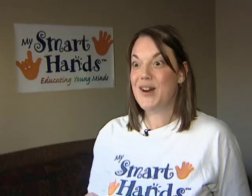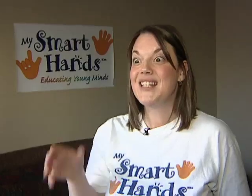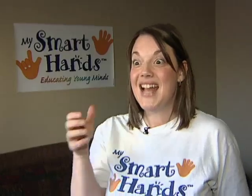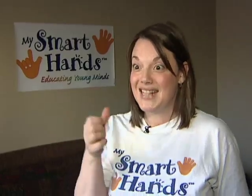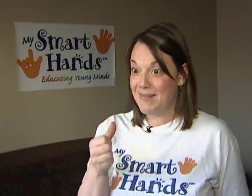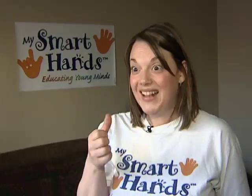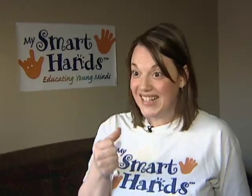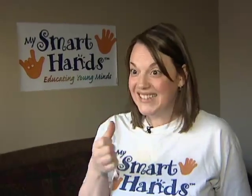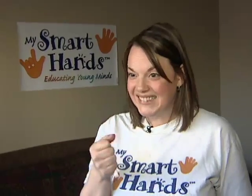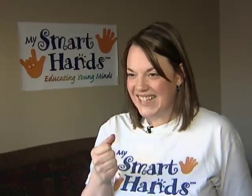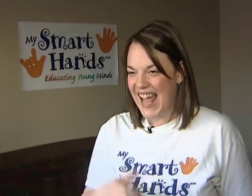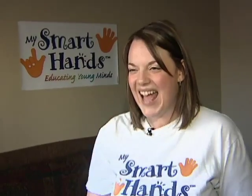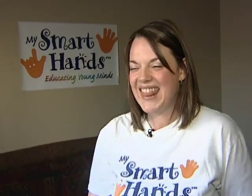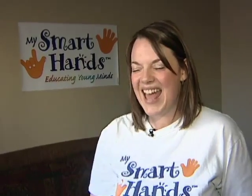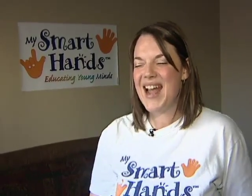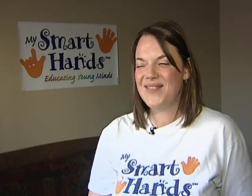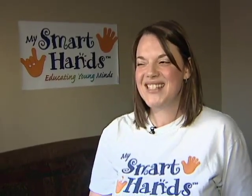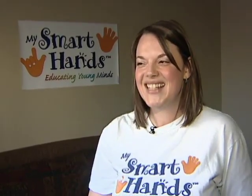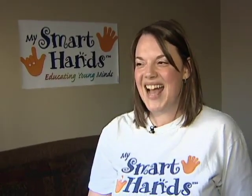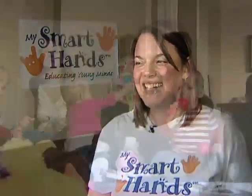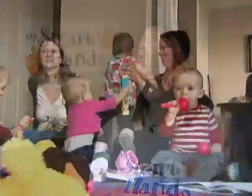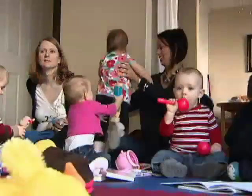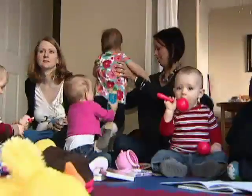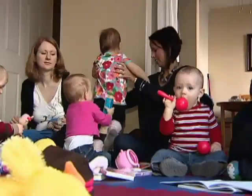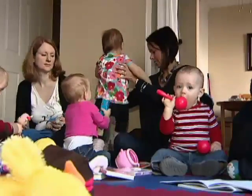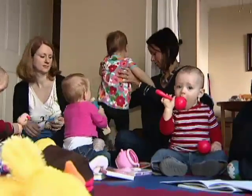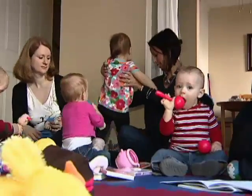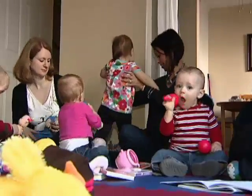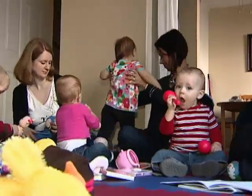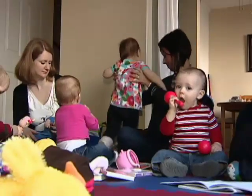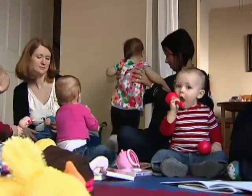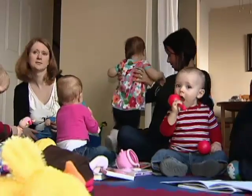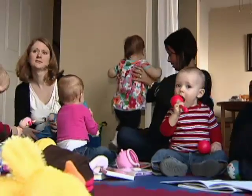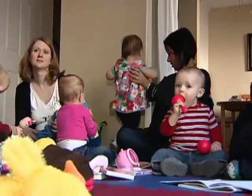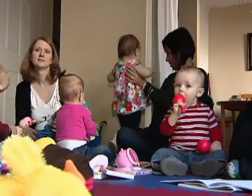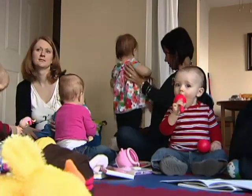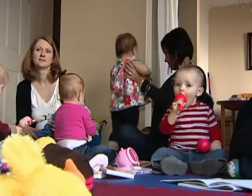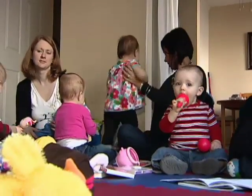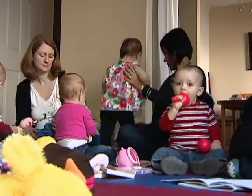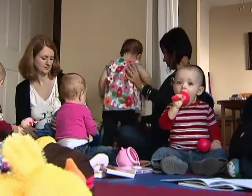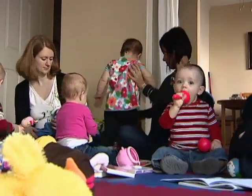door, signs milk. That happens a lot. For Shaw TV, I'm Lindy Free.